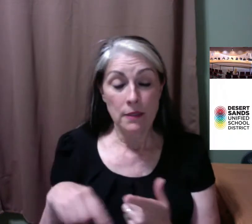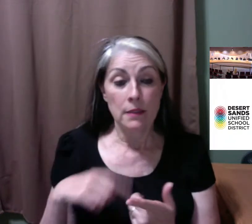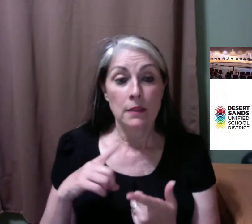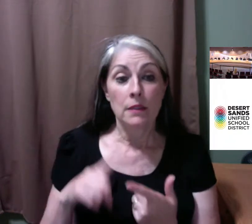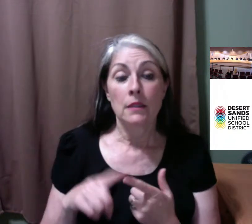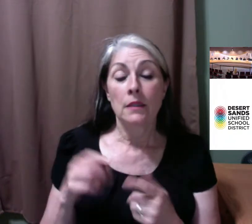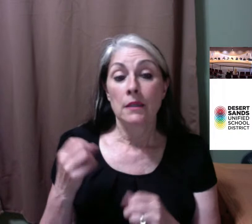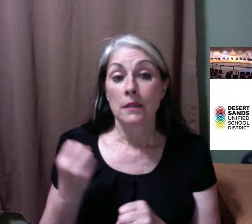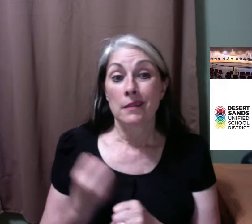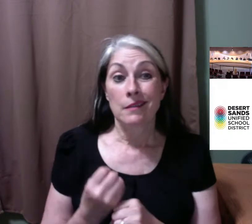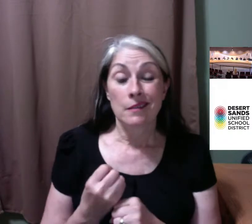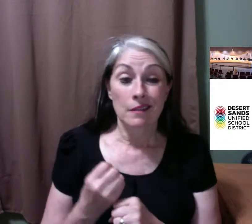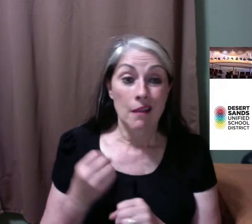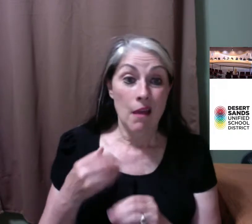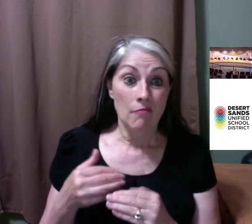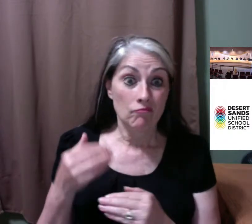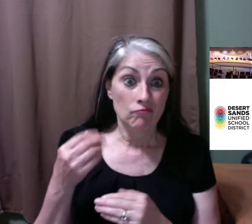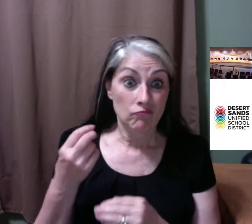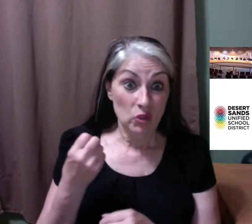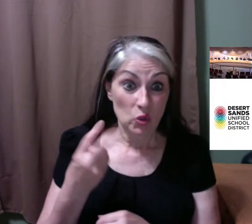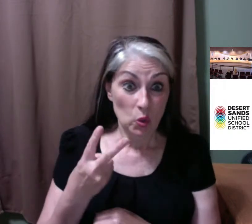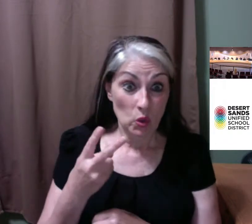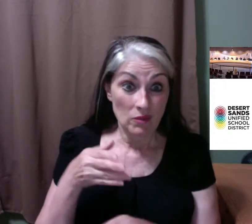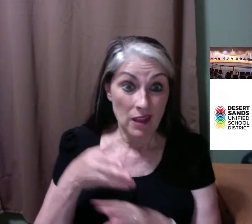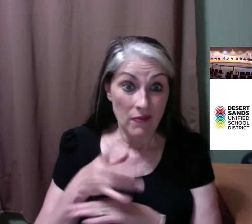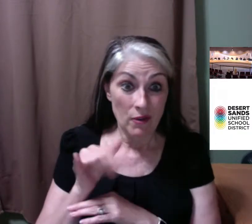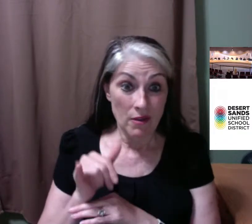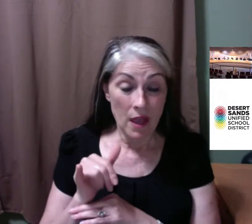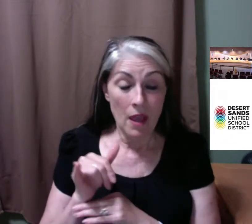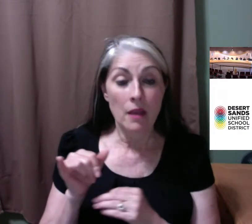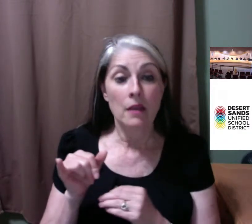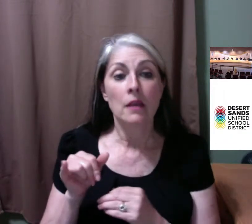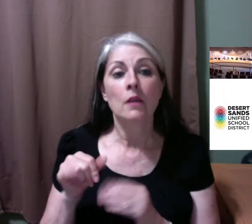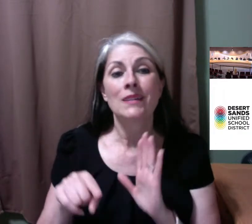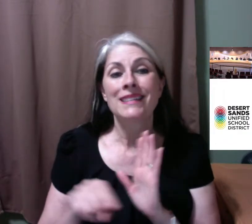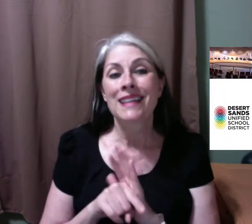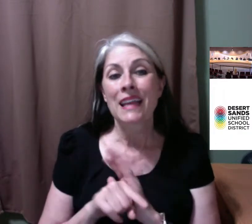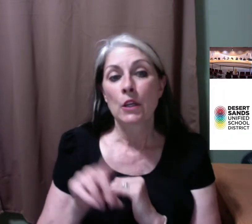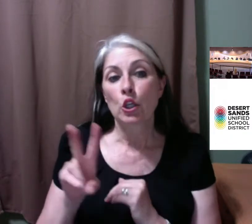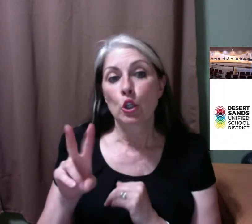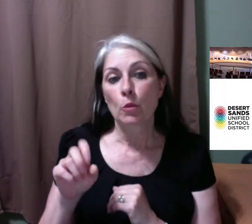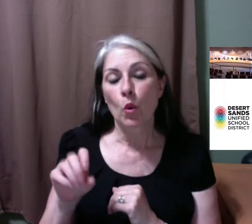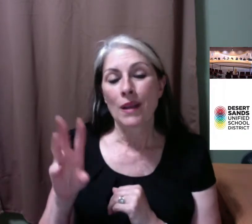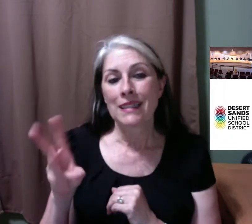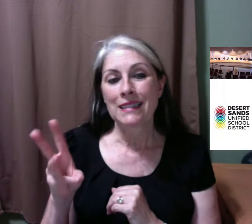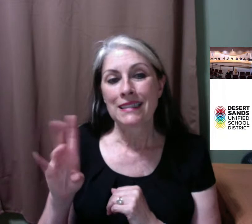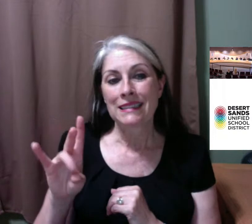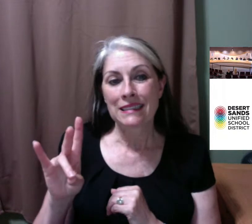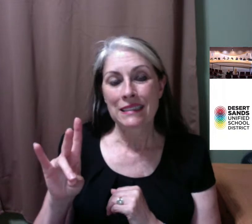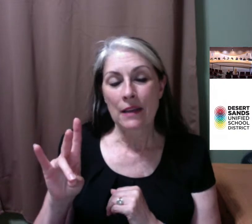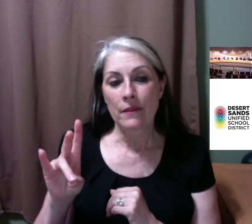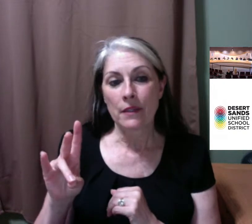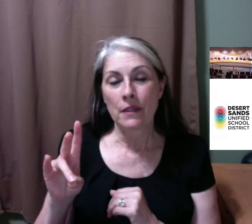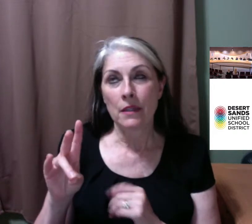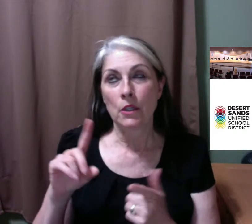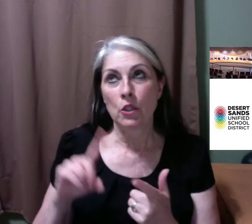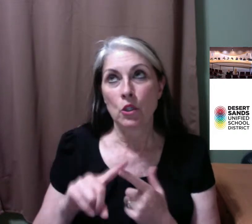The following year, like I mentioned before, the COLA then was negative 2.67, followed by a